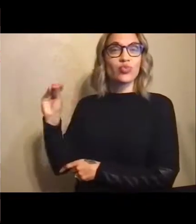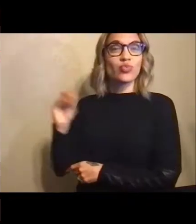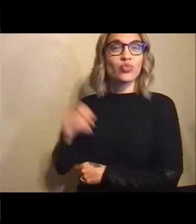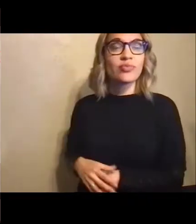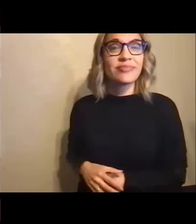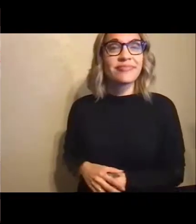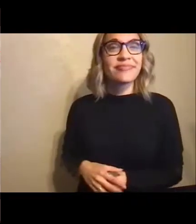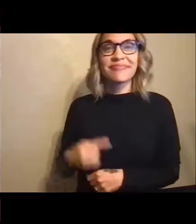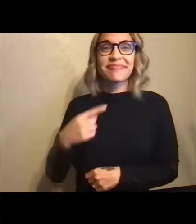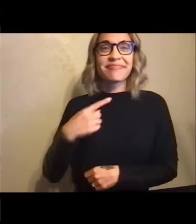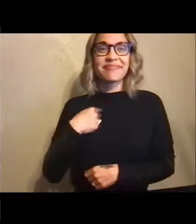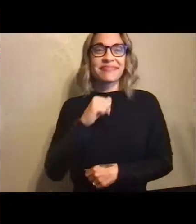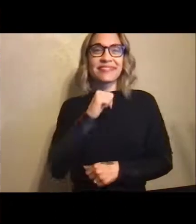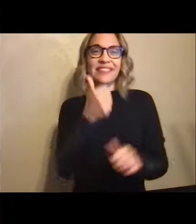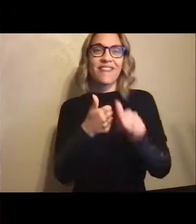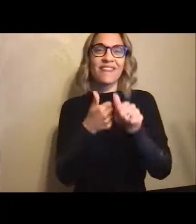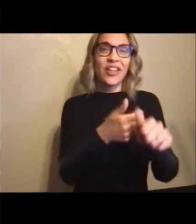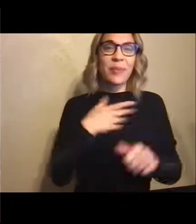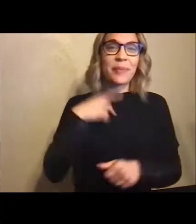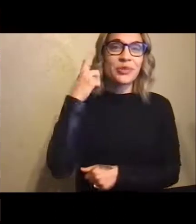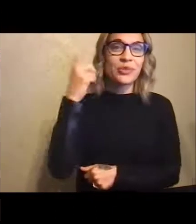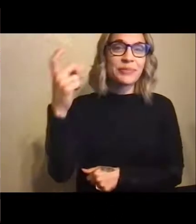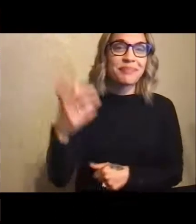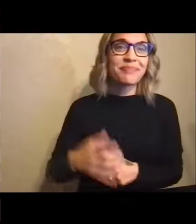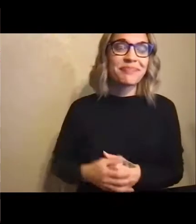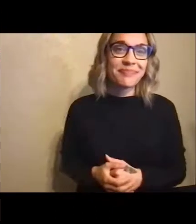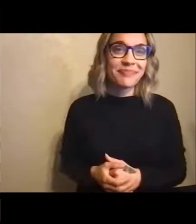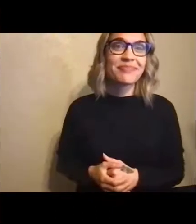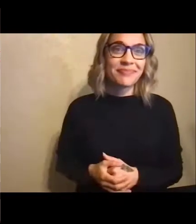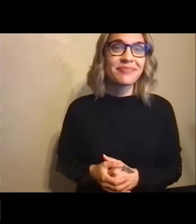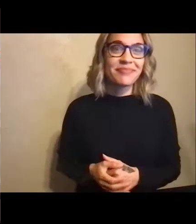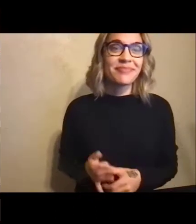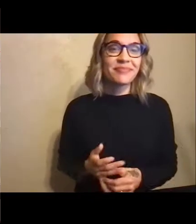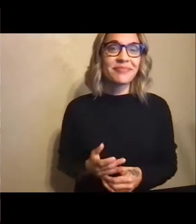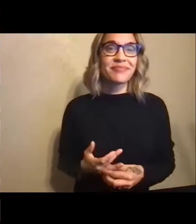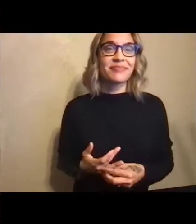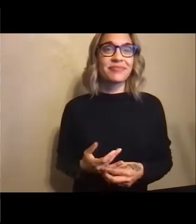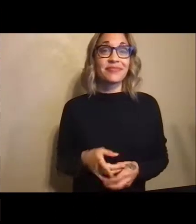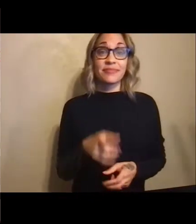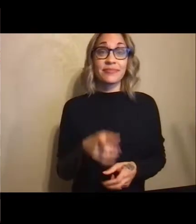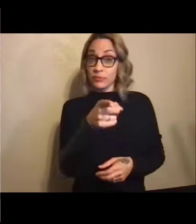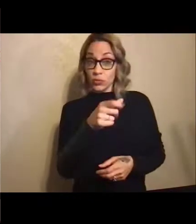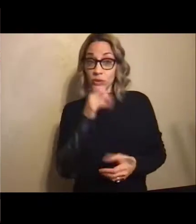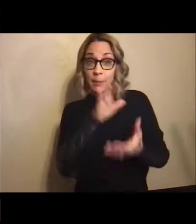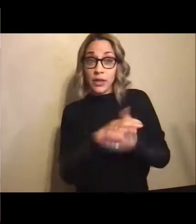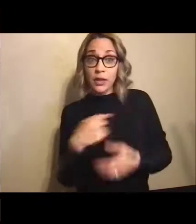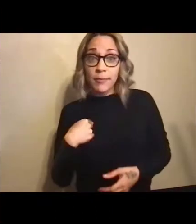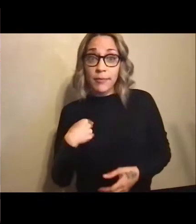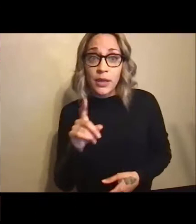Many people would say yes. Yes, I do. I didn't follow my dream.